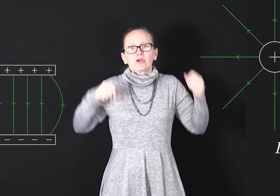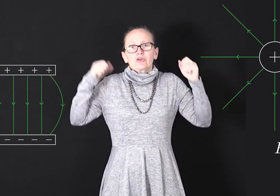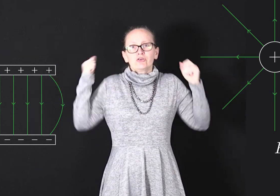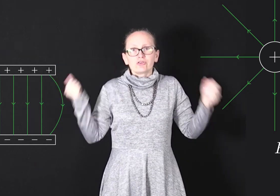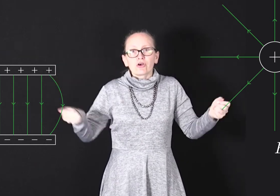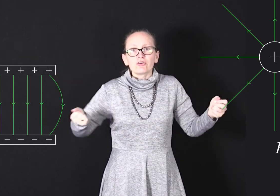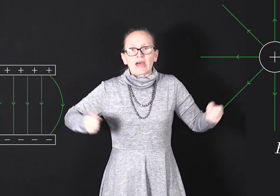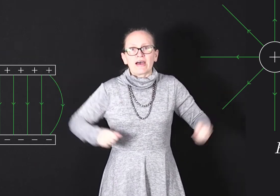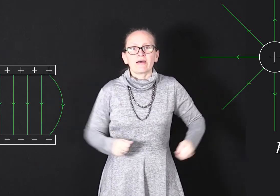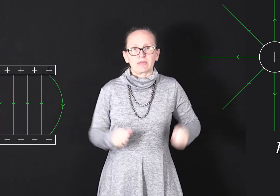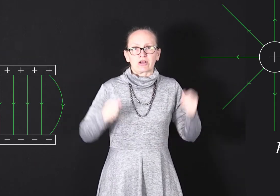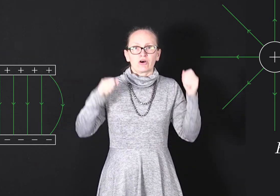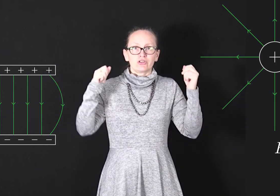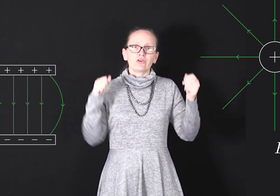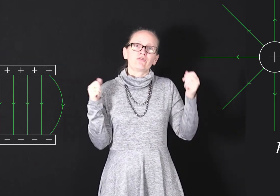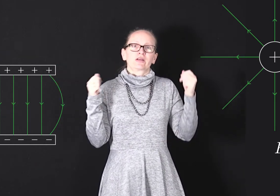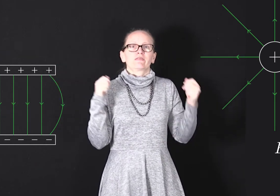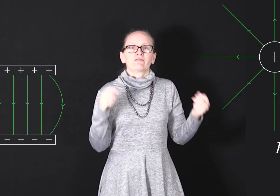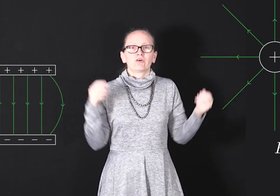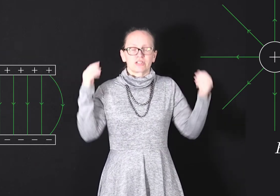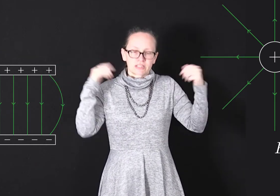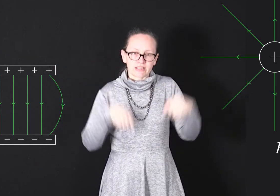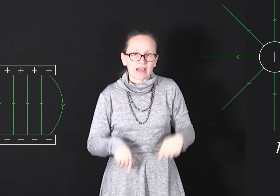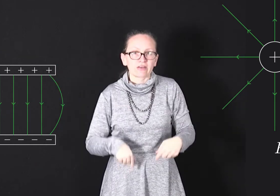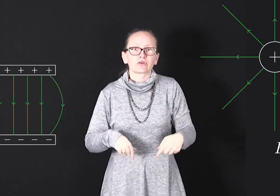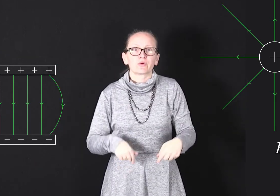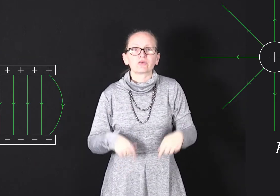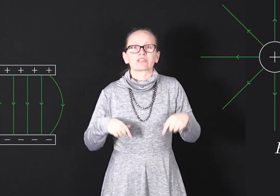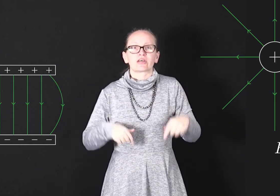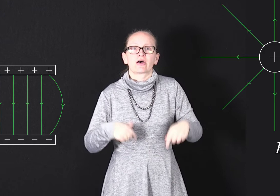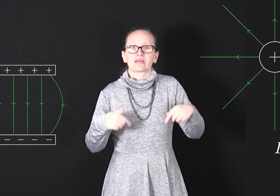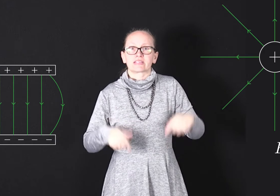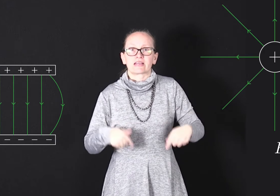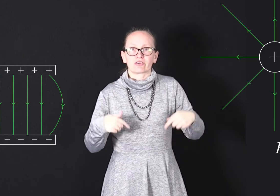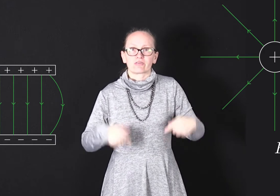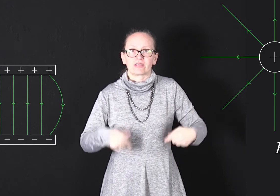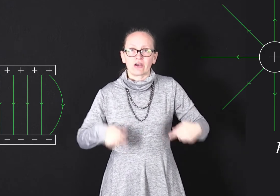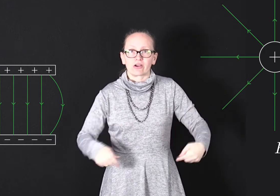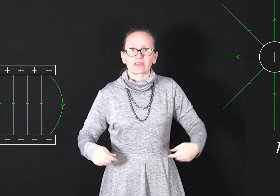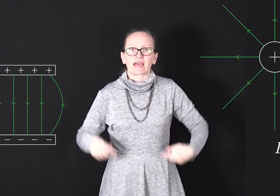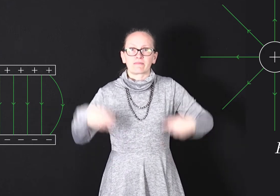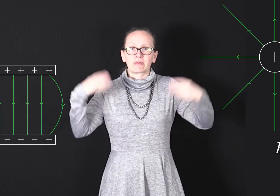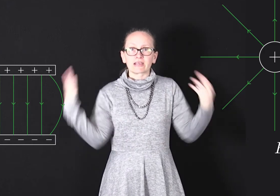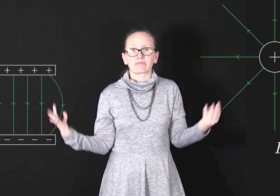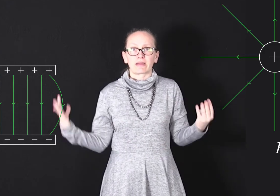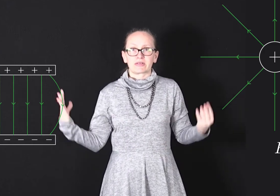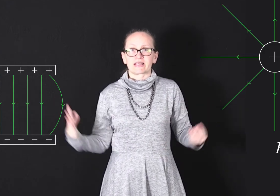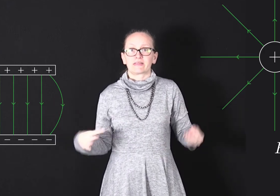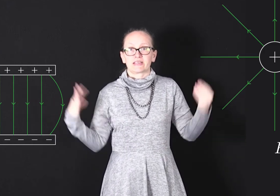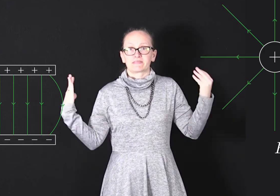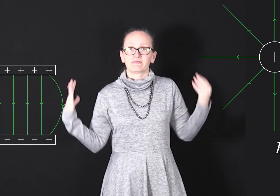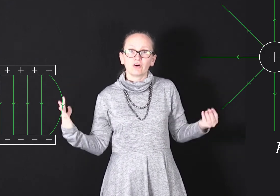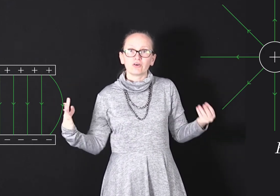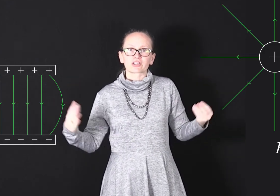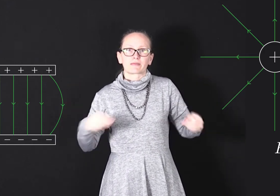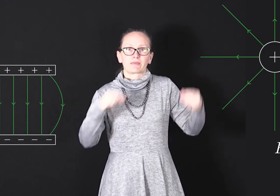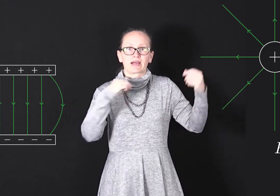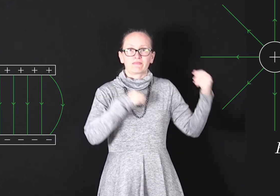You know that because you feel a force down towards the center of the Earth, and we can represent this force by a